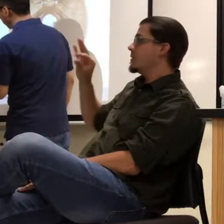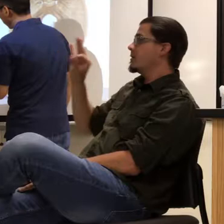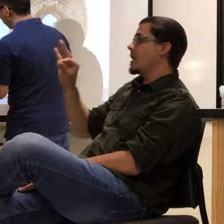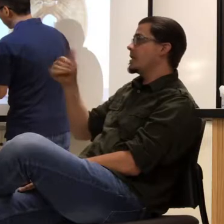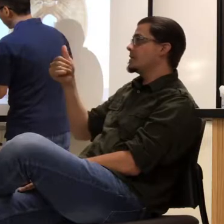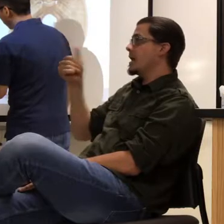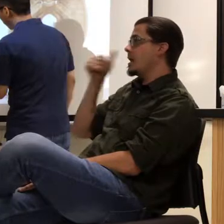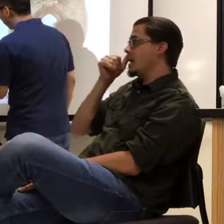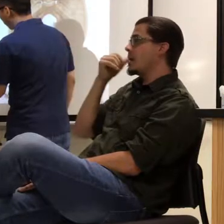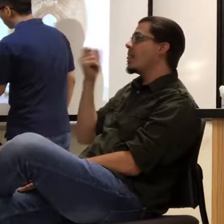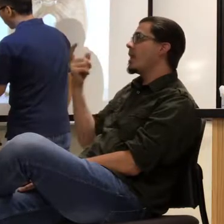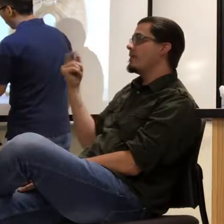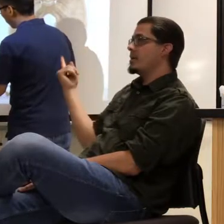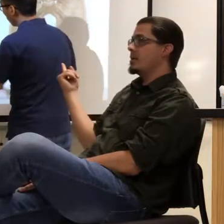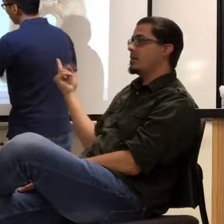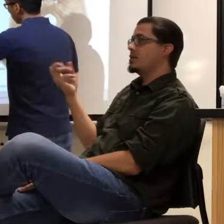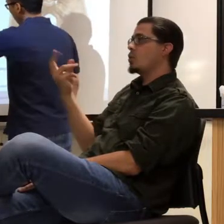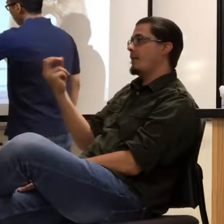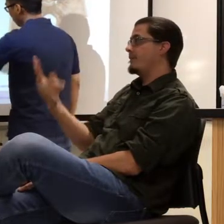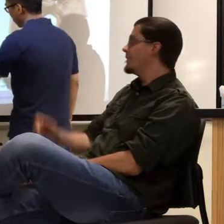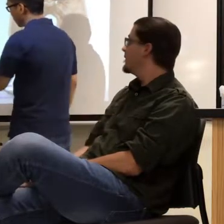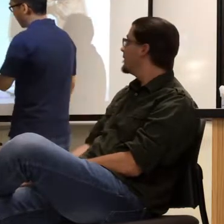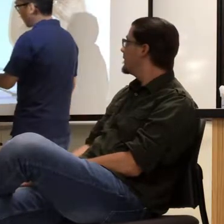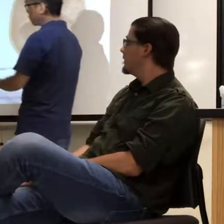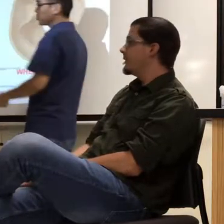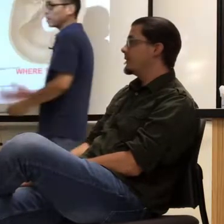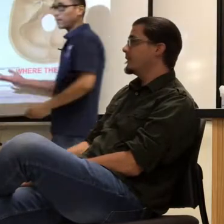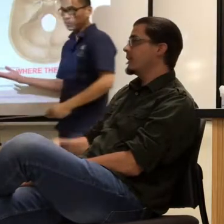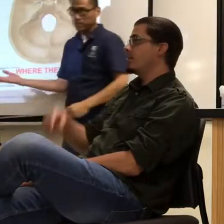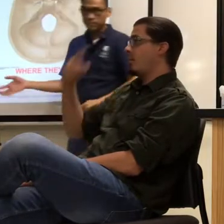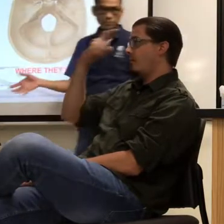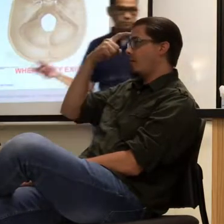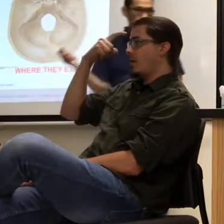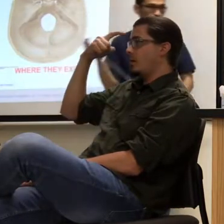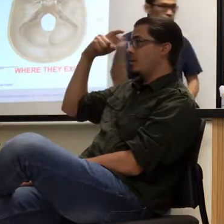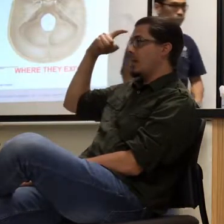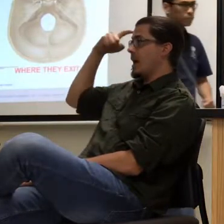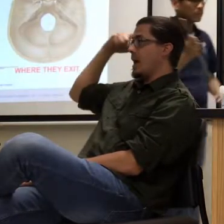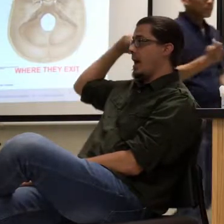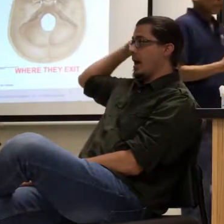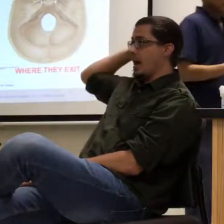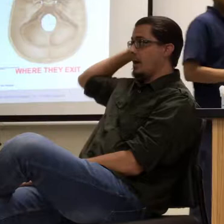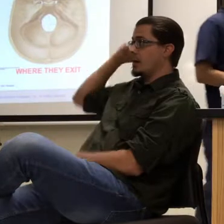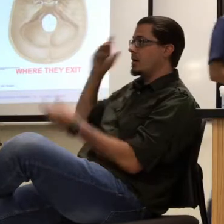2, 3, 4, 5, 6, 7, and 8, 9 and 10 are here. Here's 11 and there's 12. So it goes from front to back. They're just numbered.